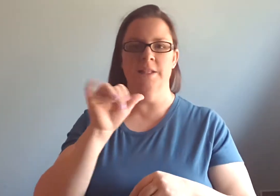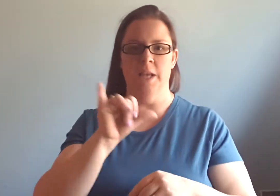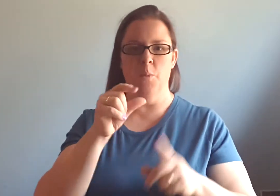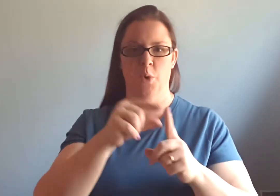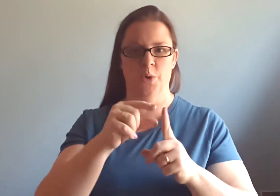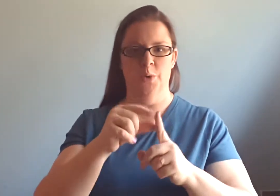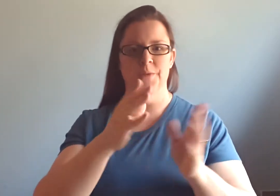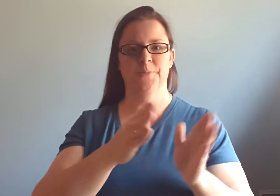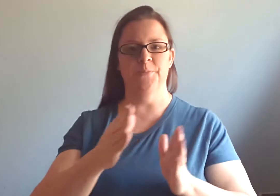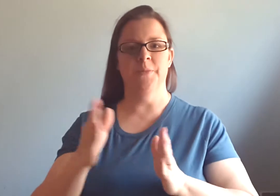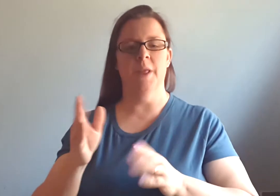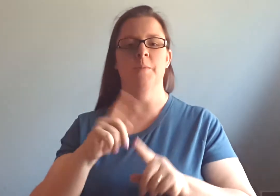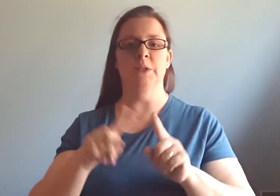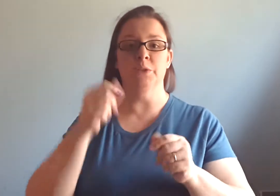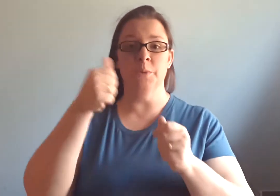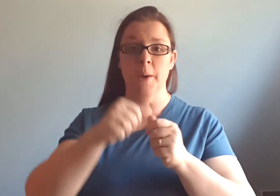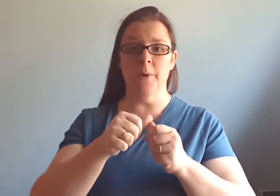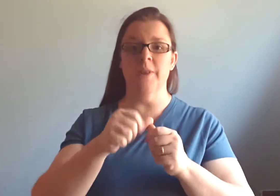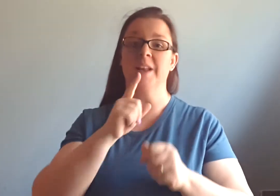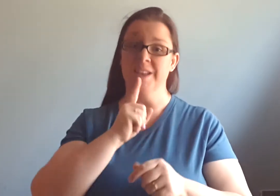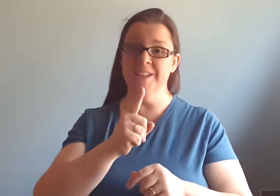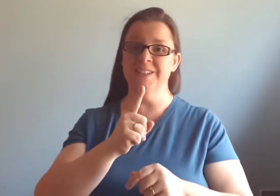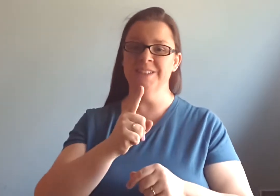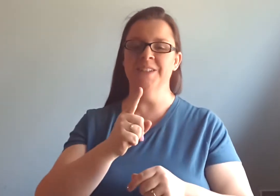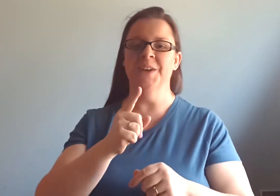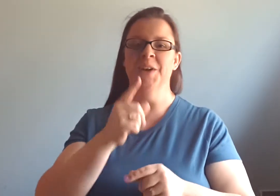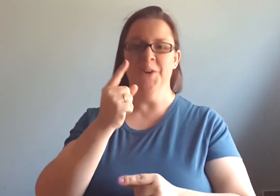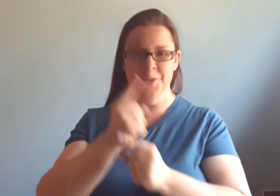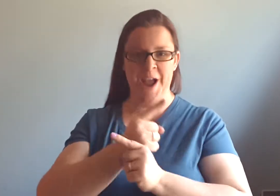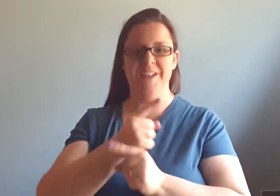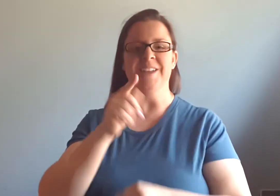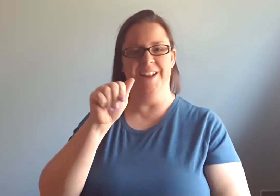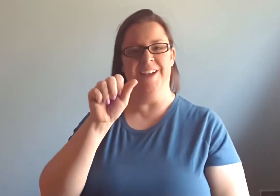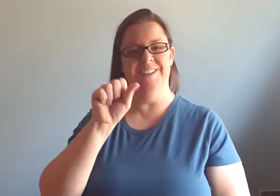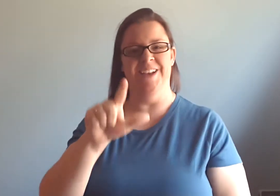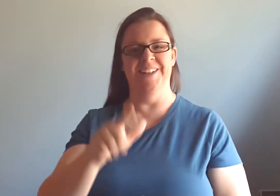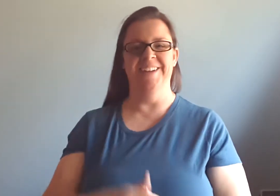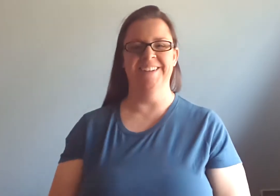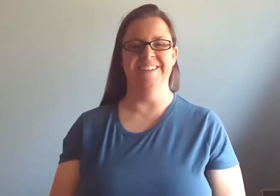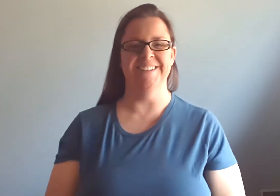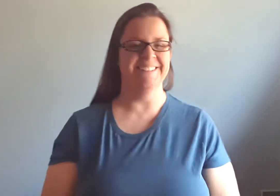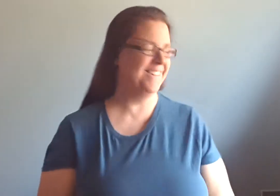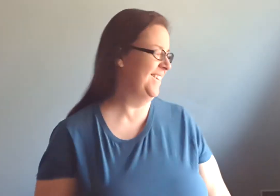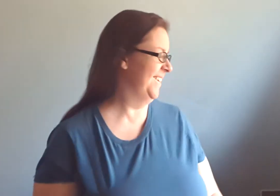same word order. But just remember that it is correct in ASL.